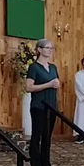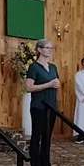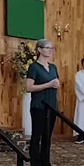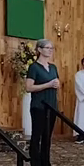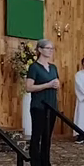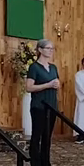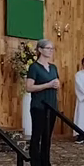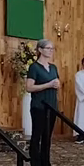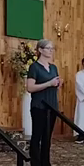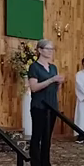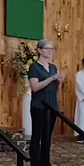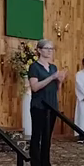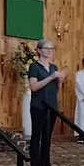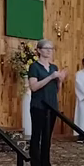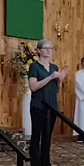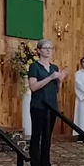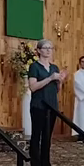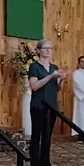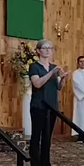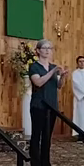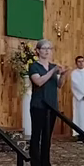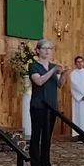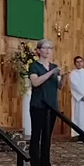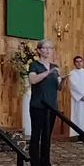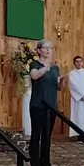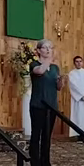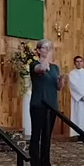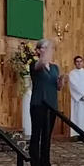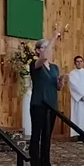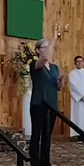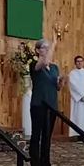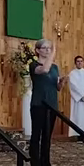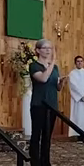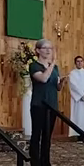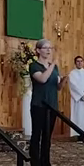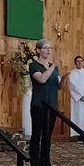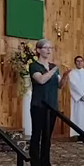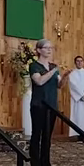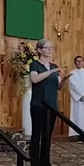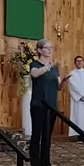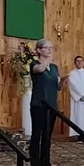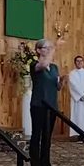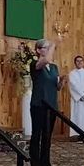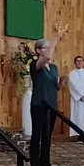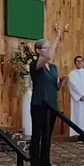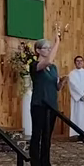Glory to God.